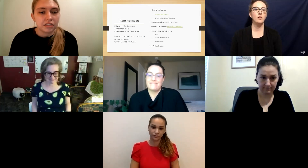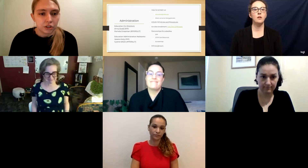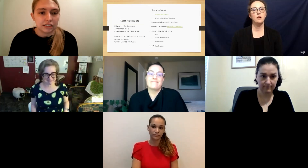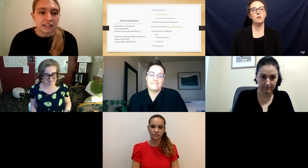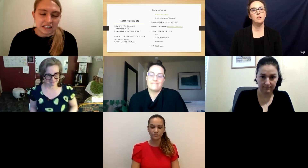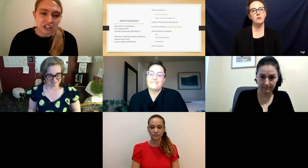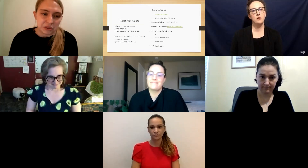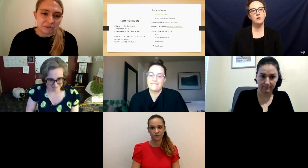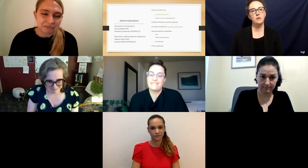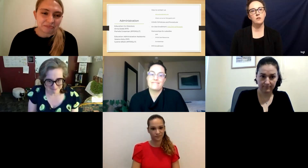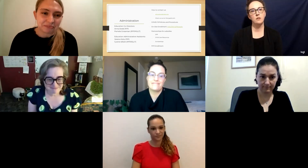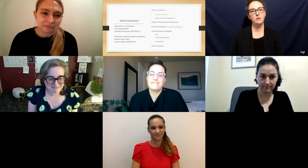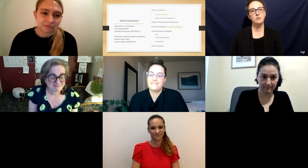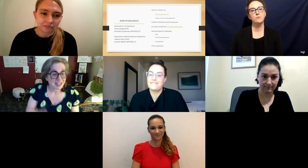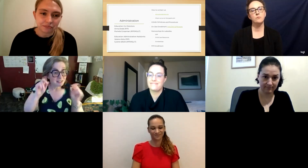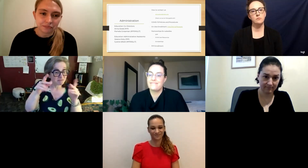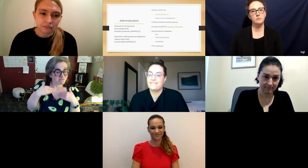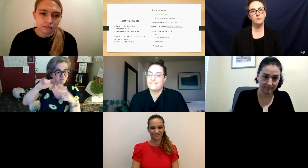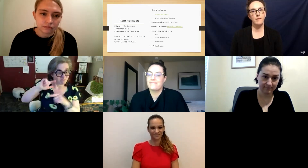And we strictly adhere to it.